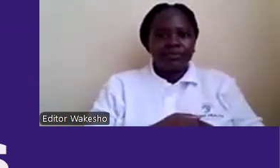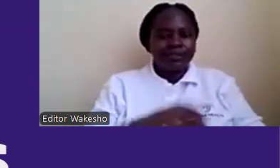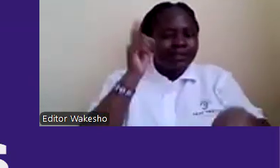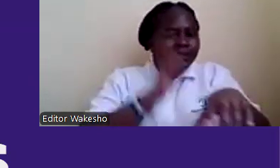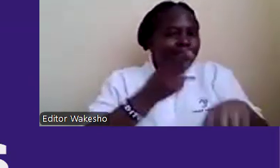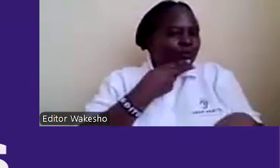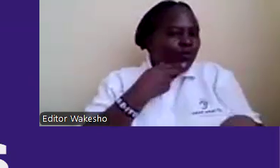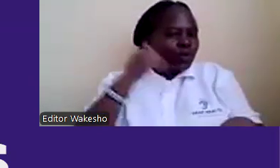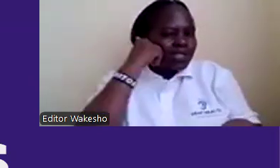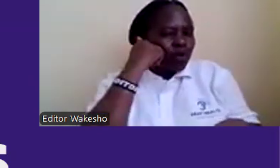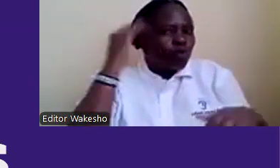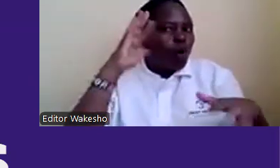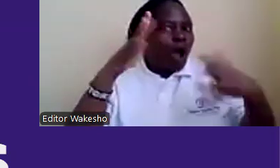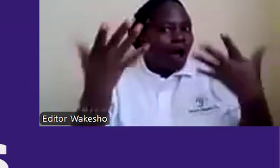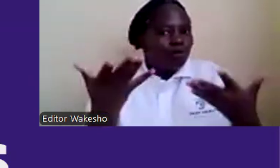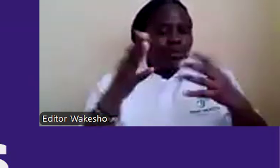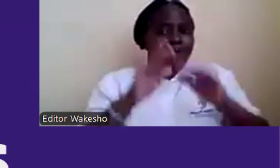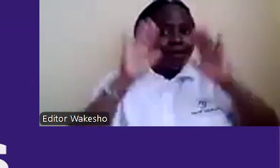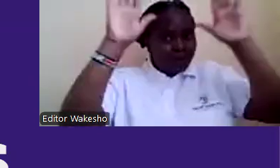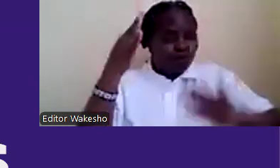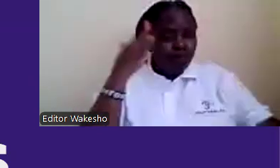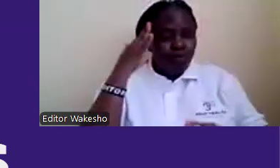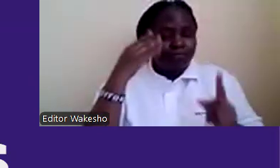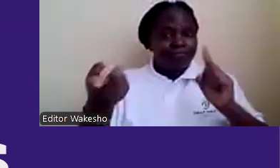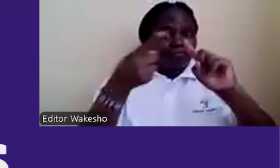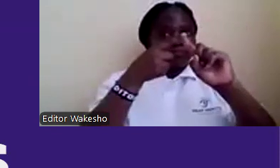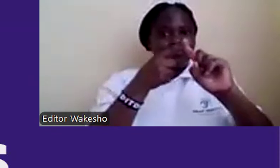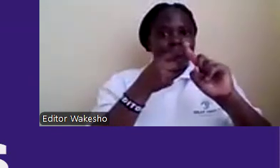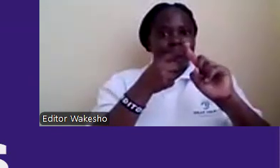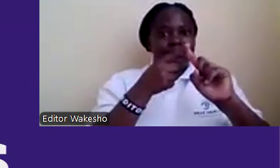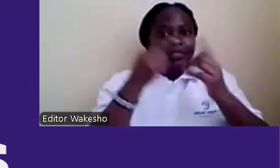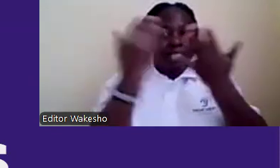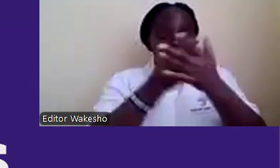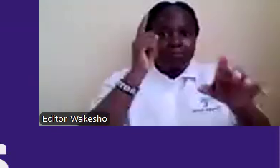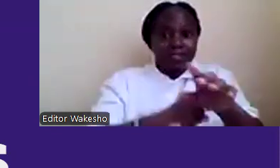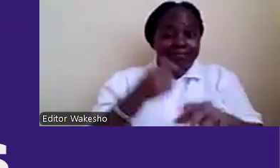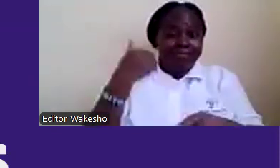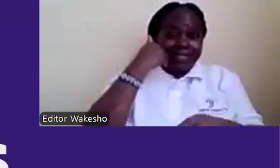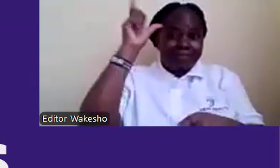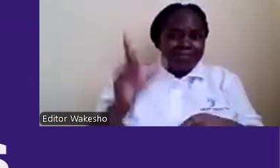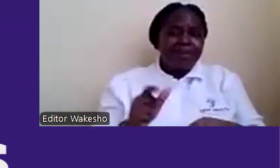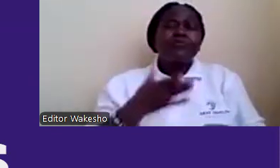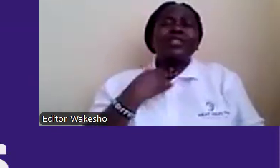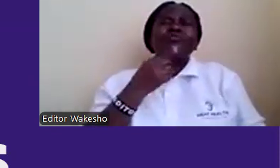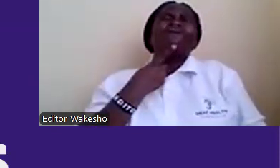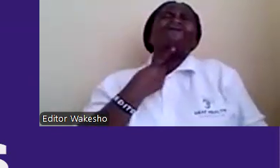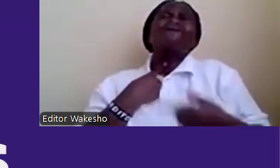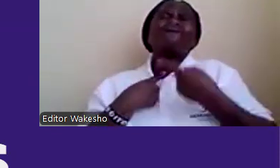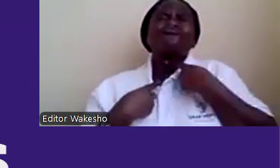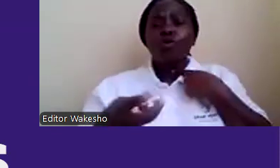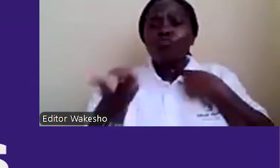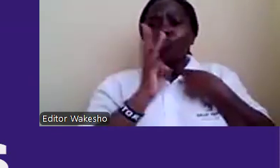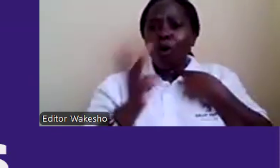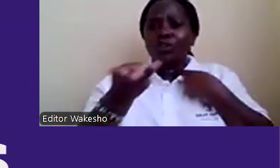really important, right? So first of all, sometimes patients will feel very thirsty, right? They might need